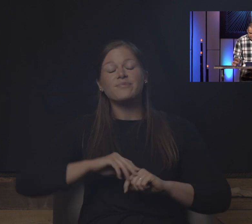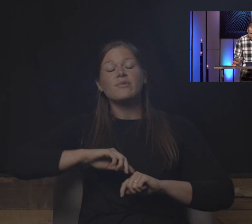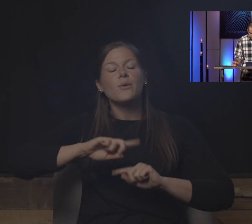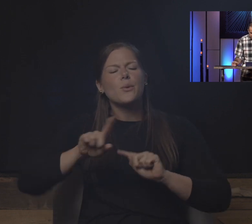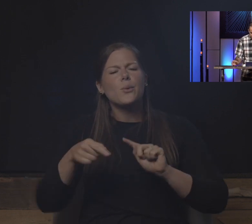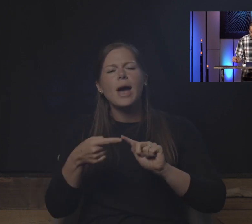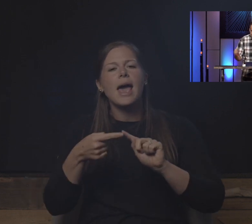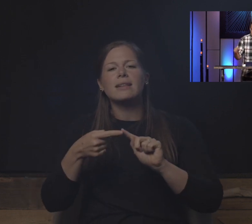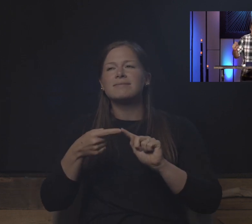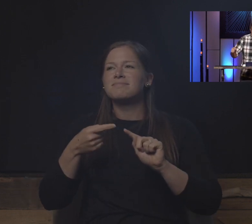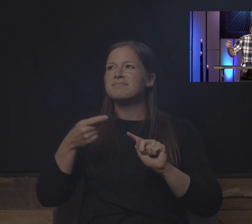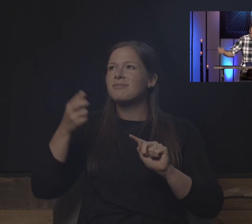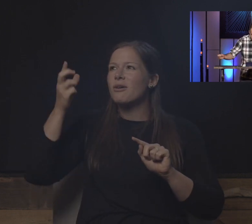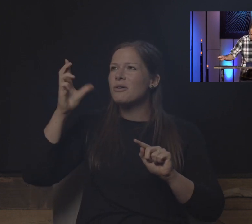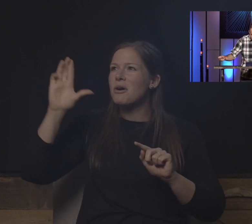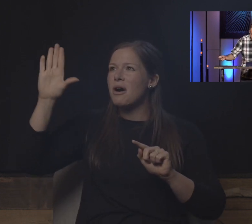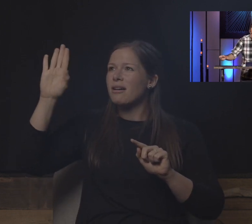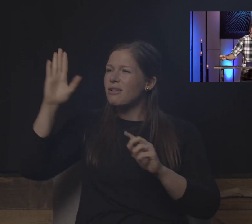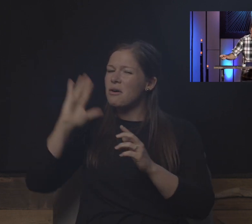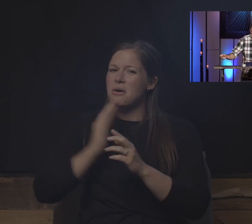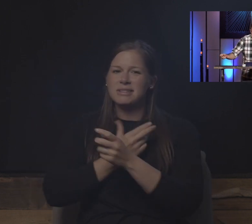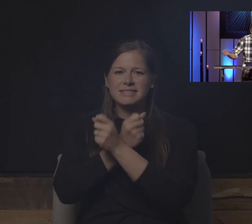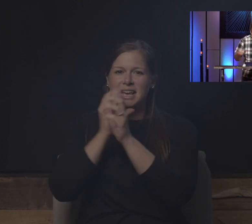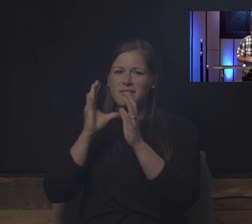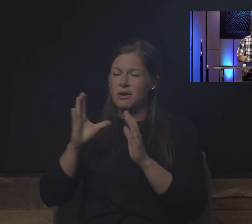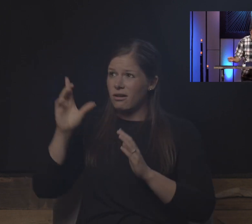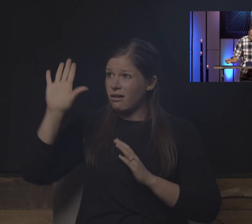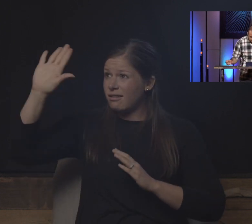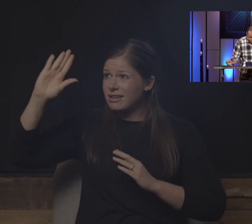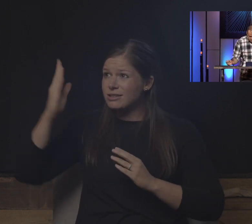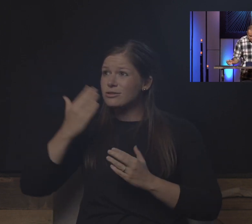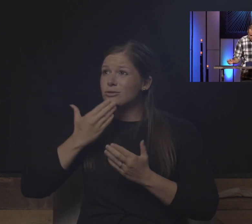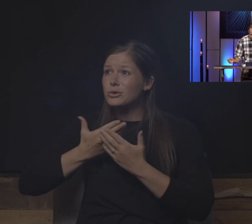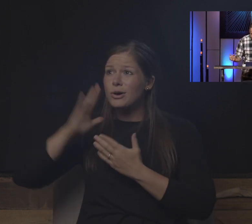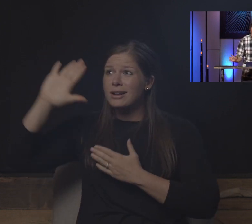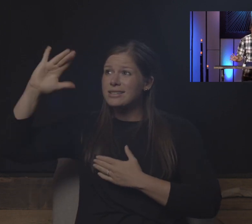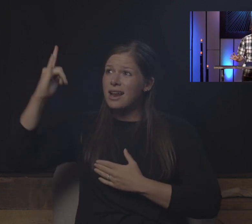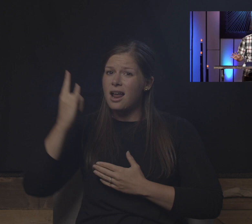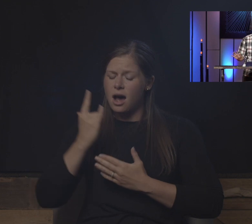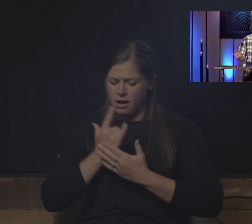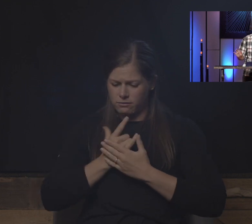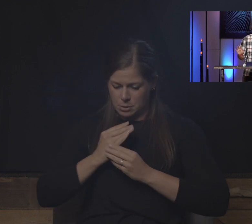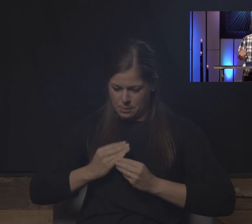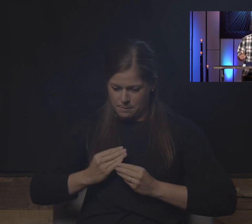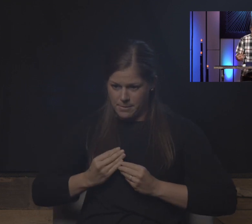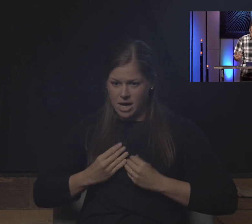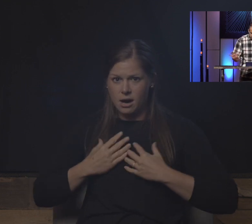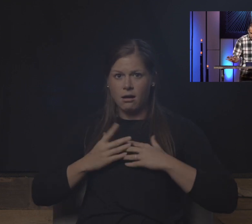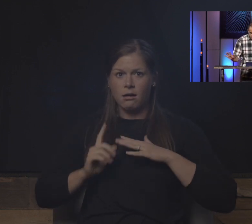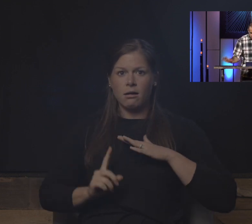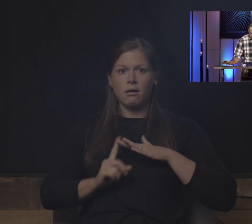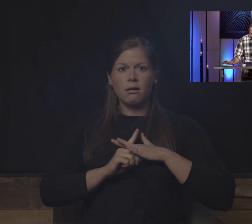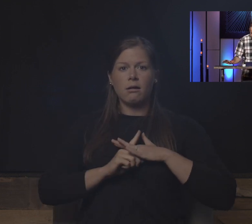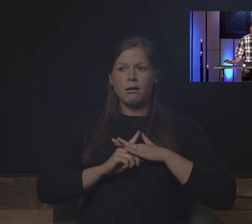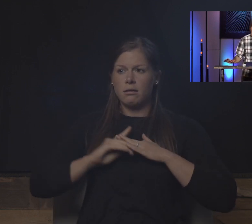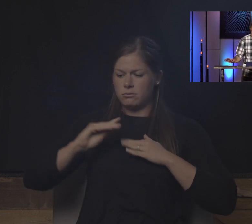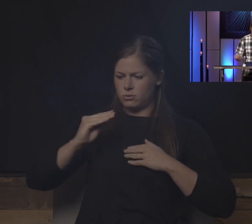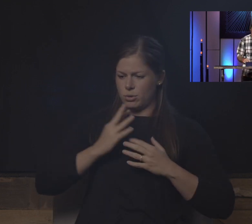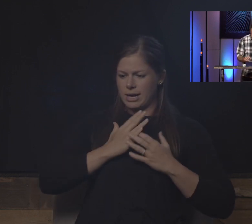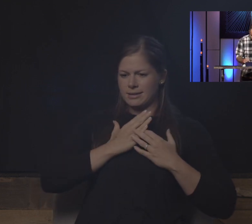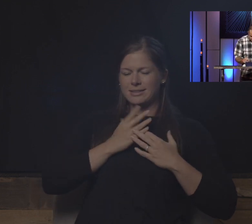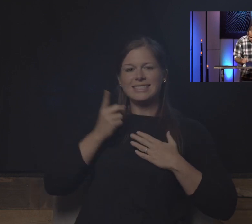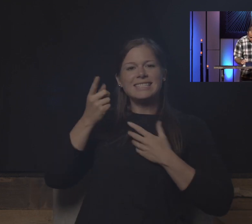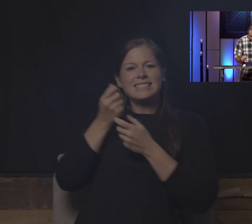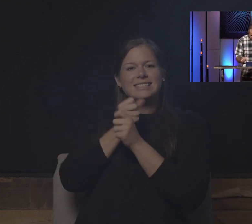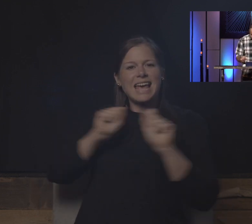Savior appeared, he saved us, not because of works done by us in righteousness, but according to his own mercy.